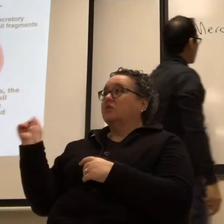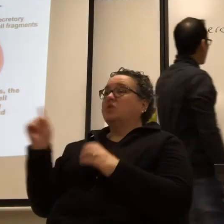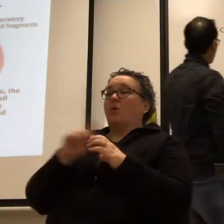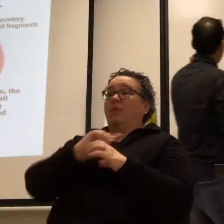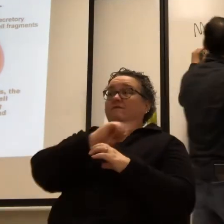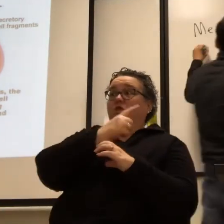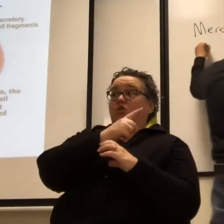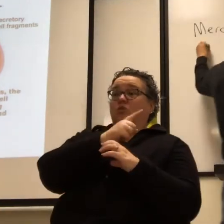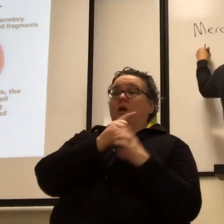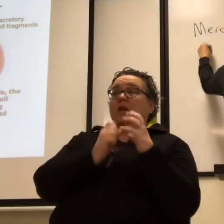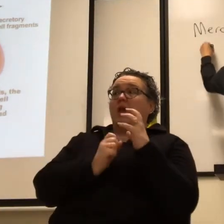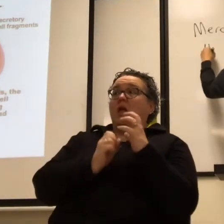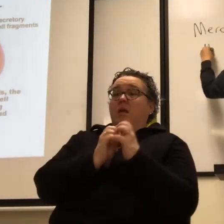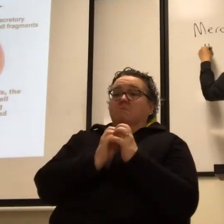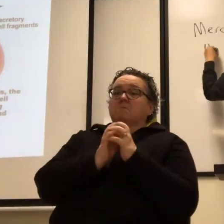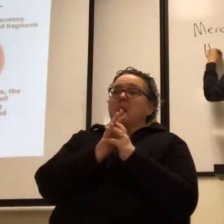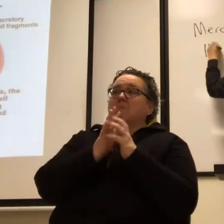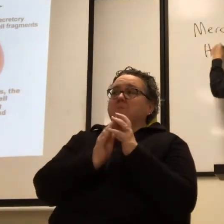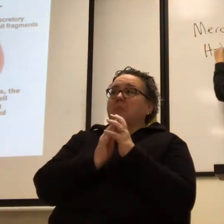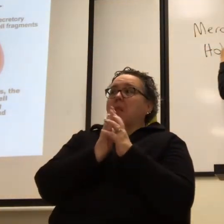That's holocrine secretion.